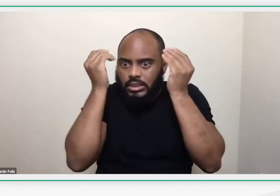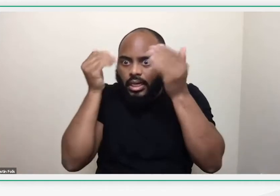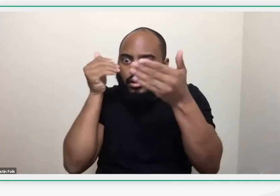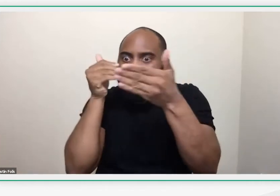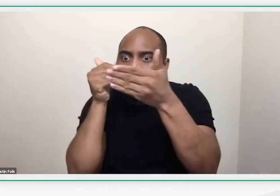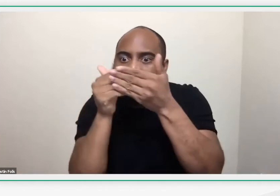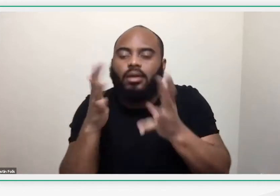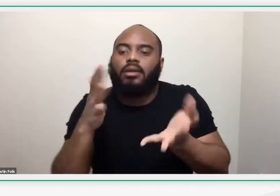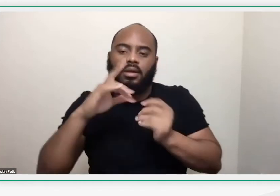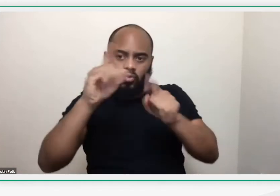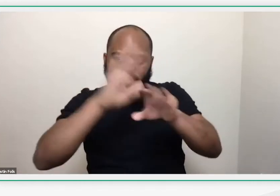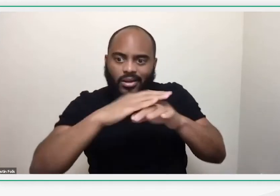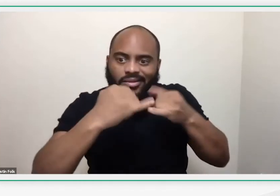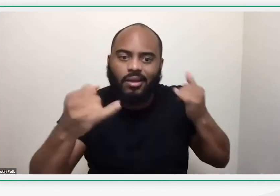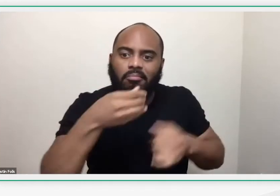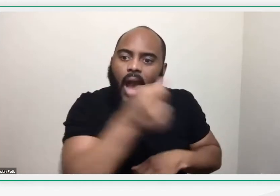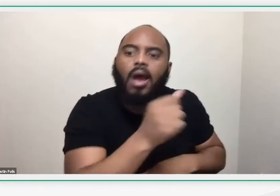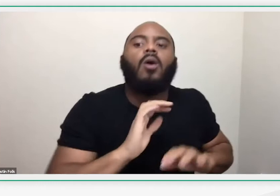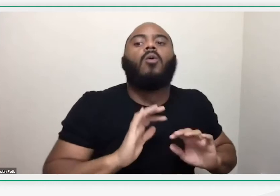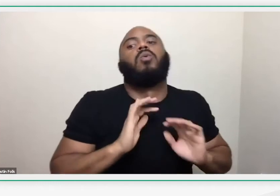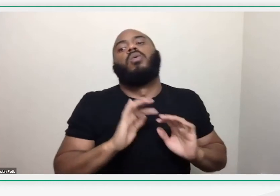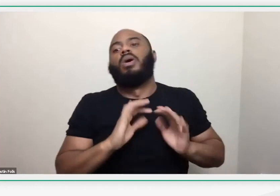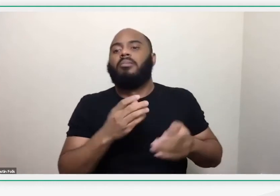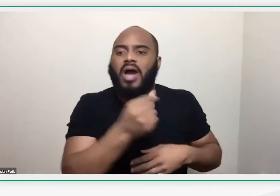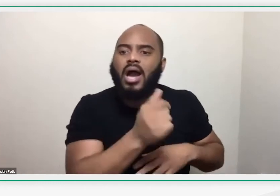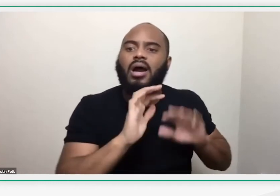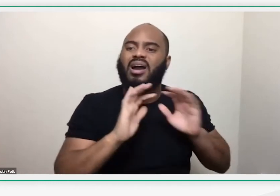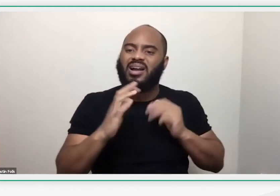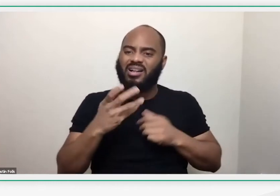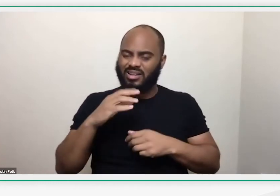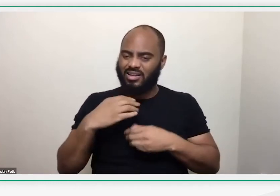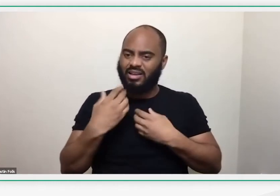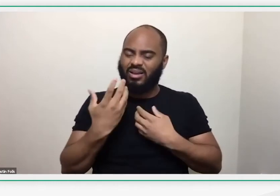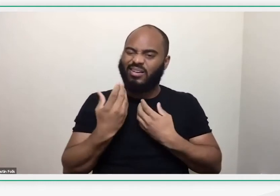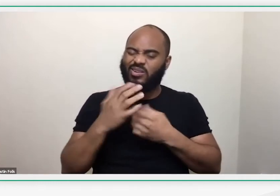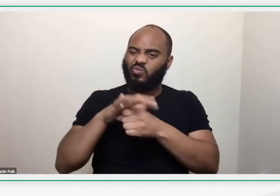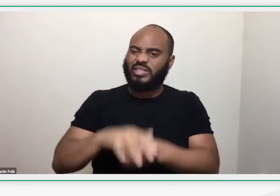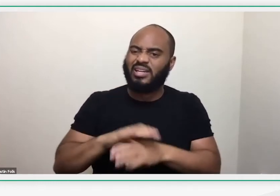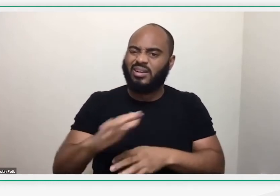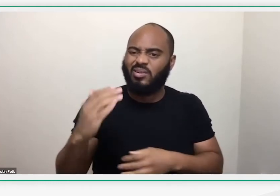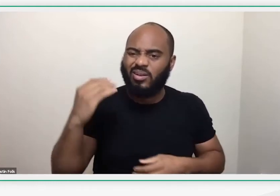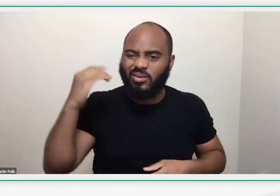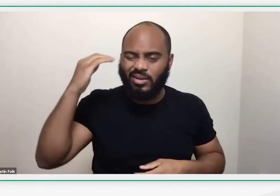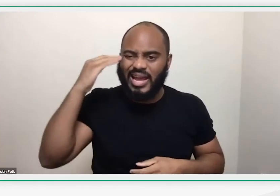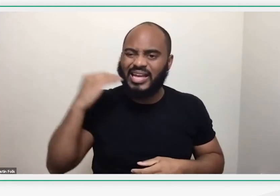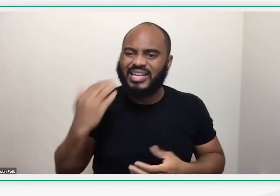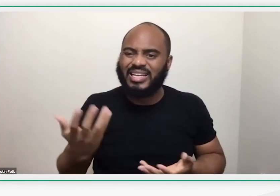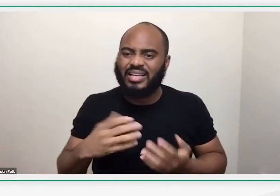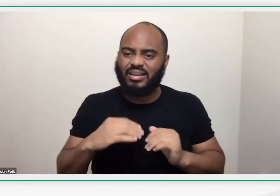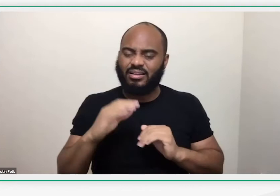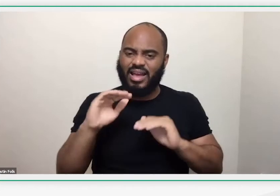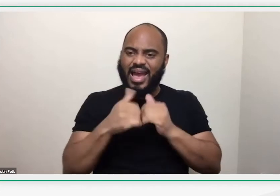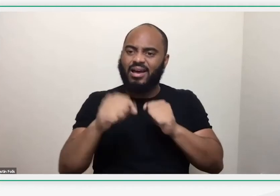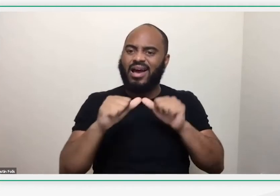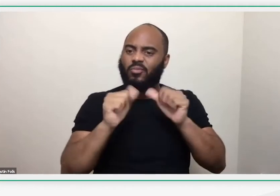and setting up automated payments would make it much easier for you instead of having to remember to make payments and